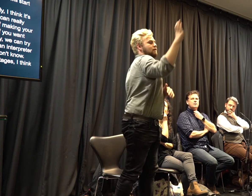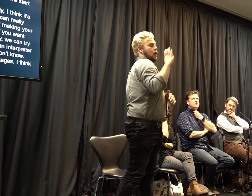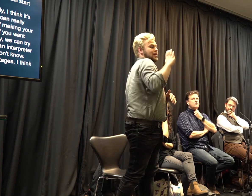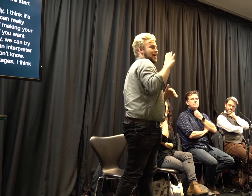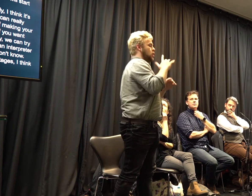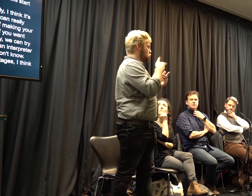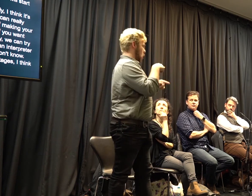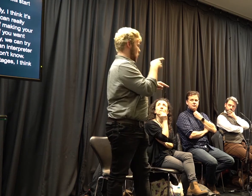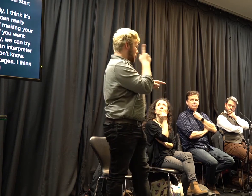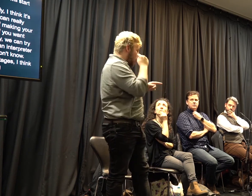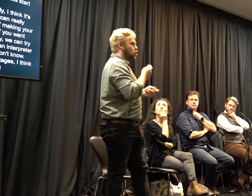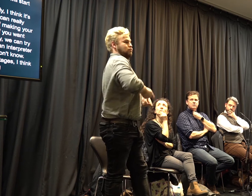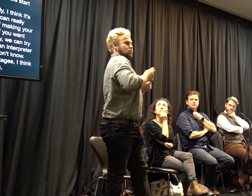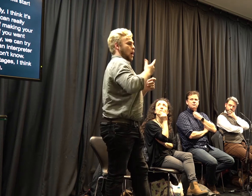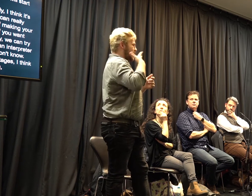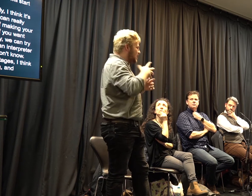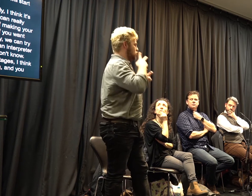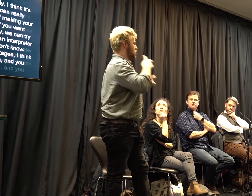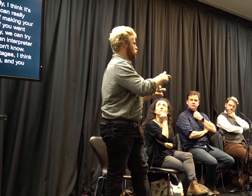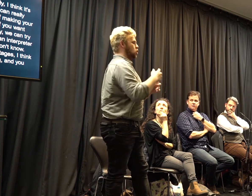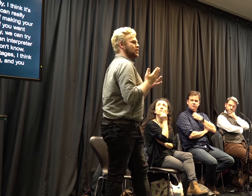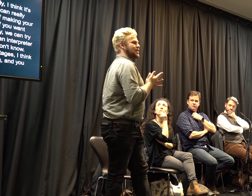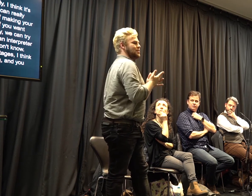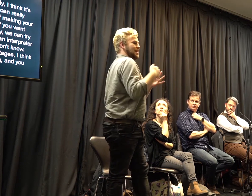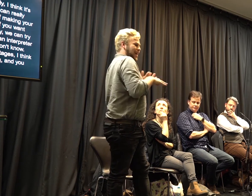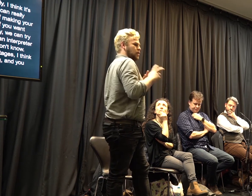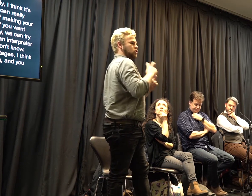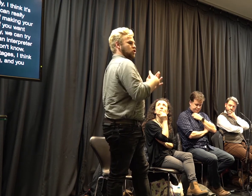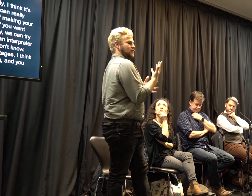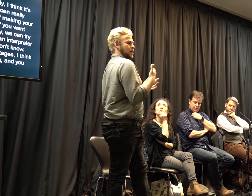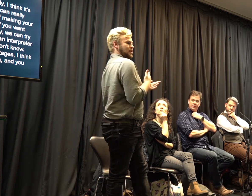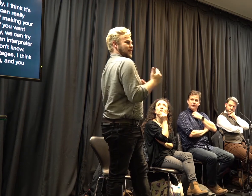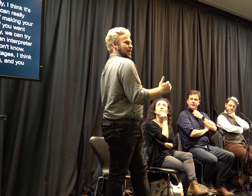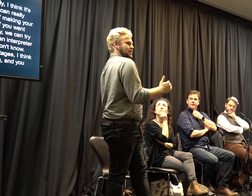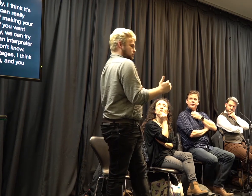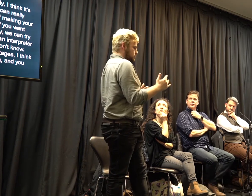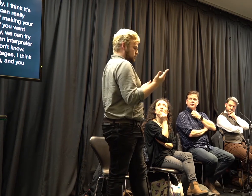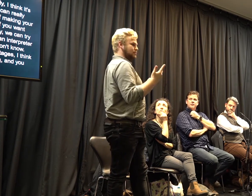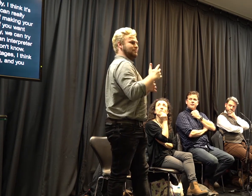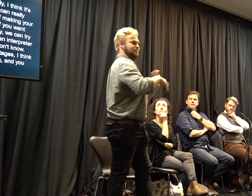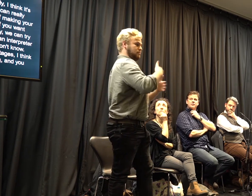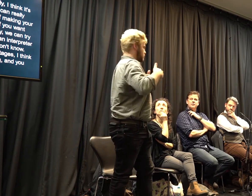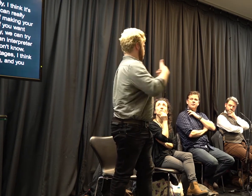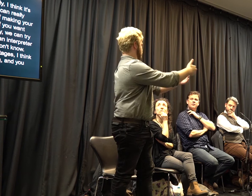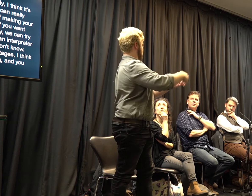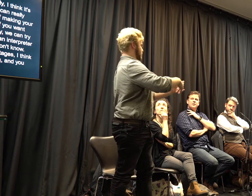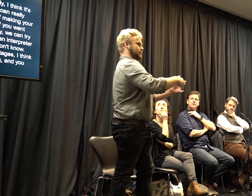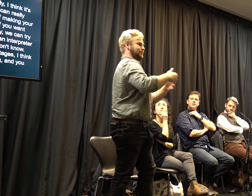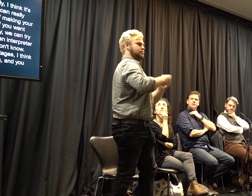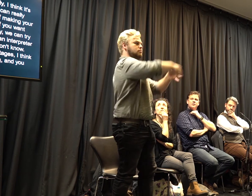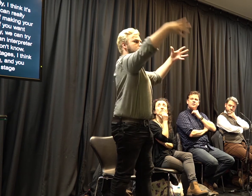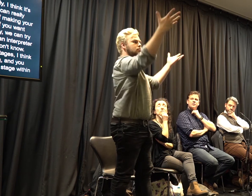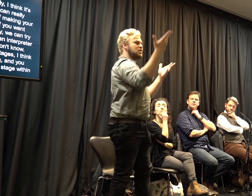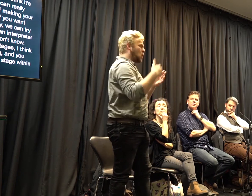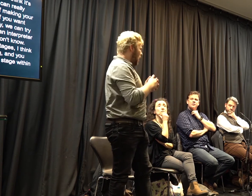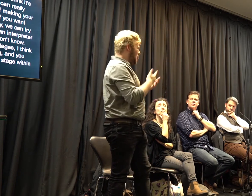funding and you get that initial funding, and that you can bring up the stage within the R&D that you need another stage